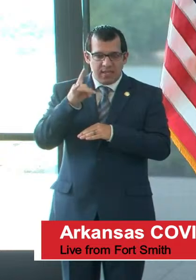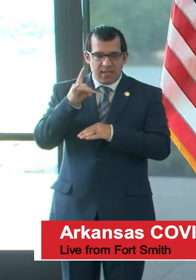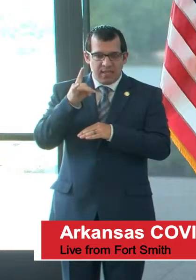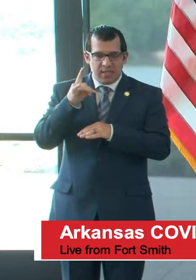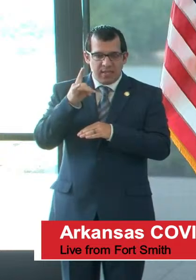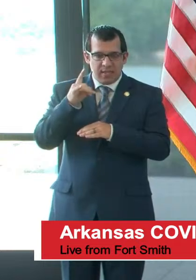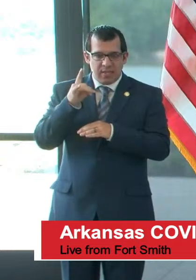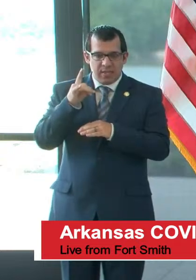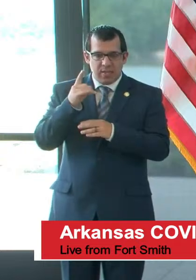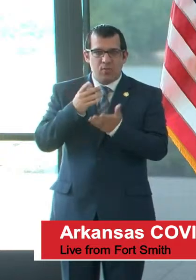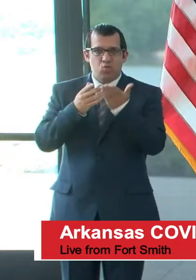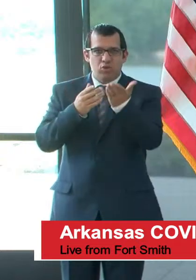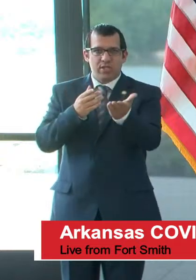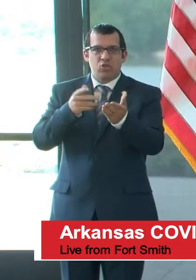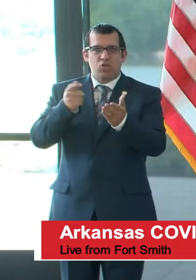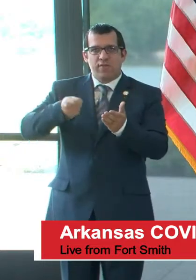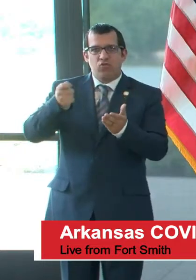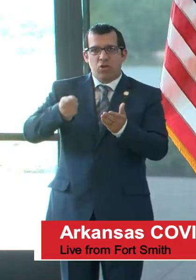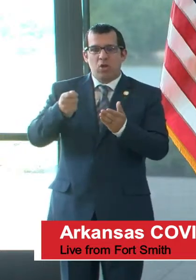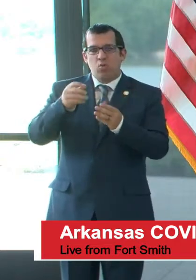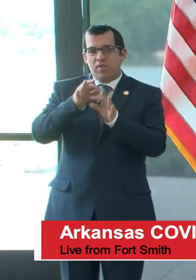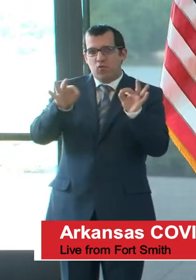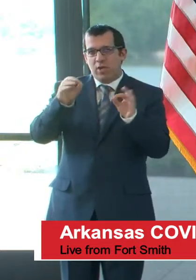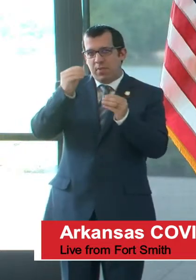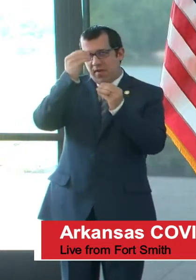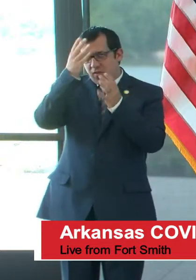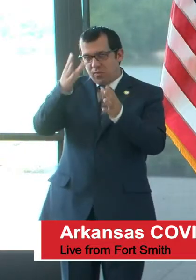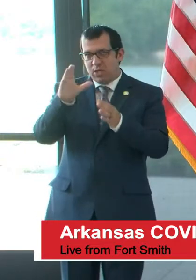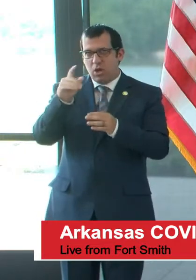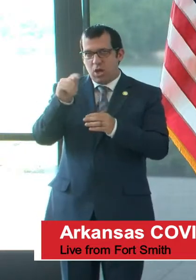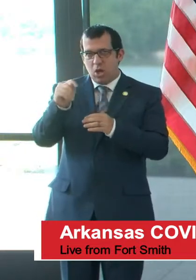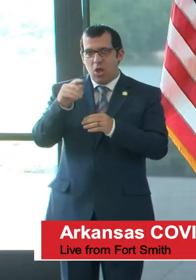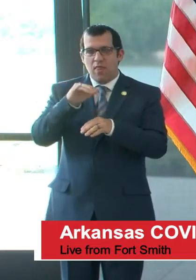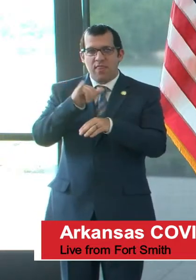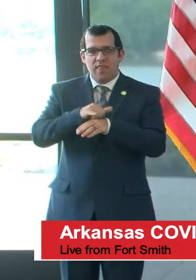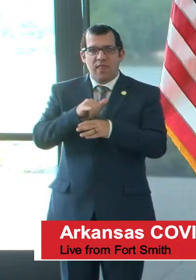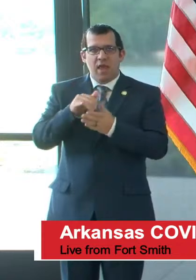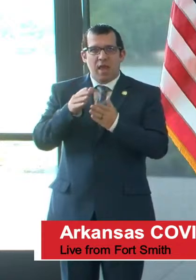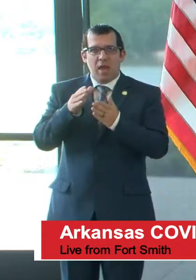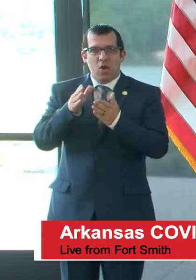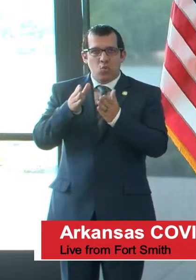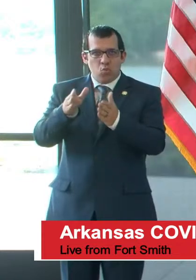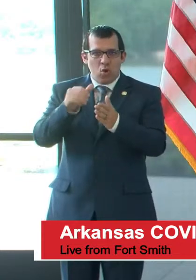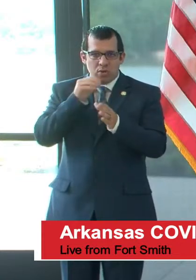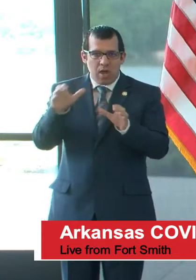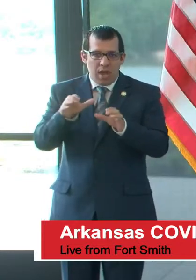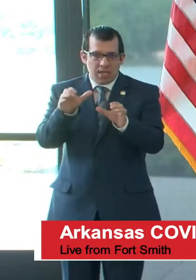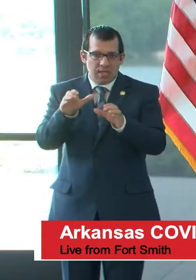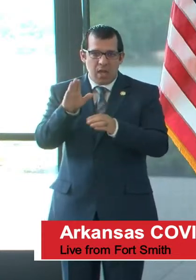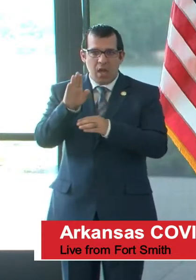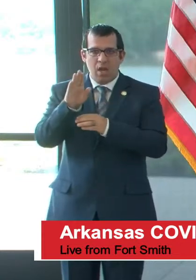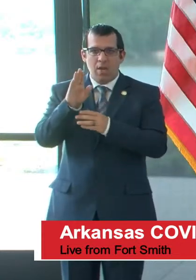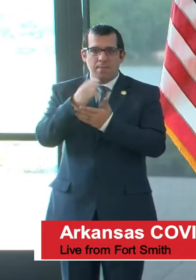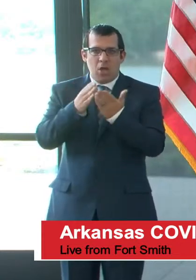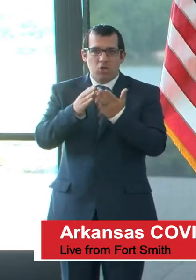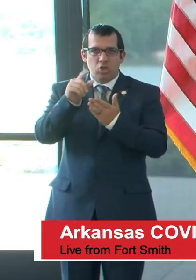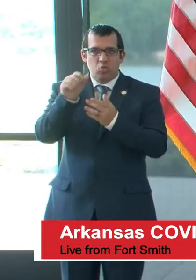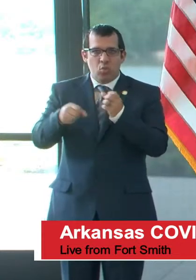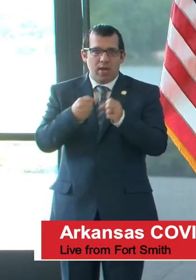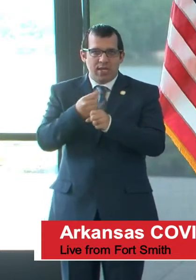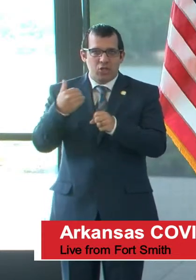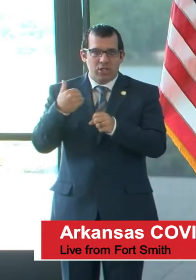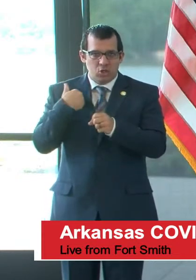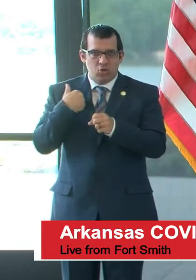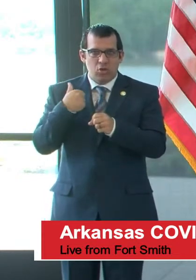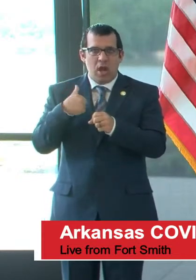a judge with Freedom of Information Act on a road that hasn't been done and was budgeted for 20 years ago, I